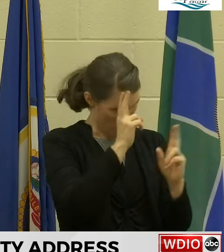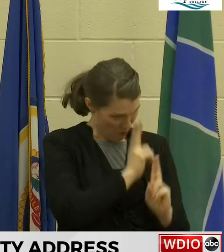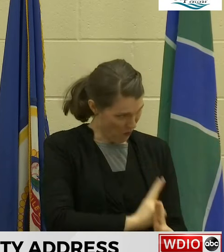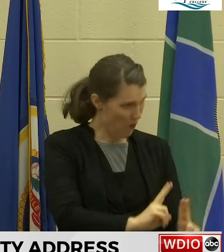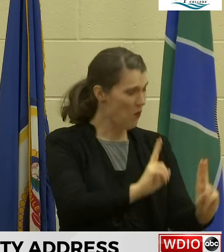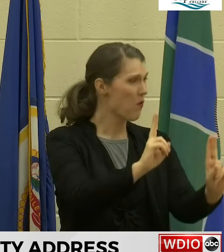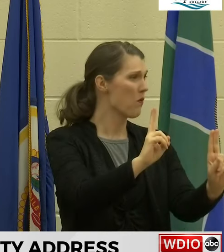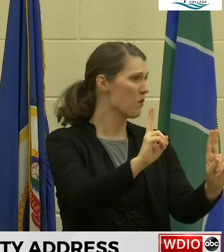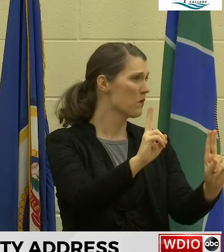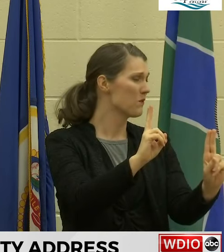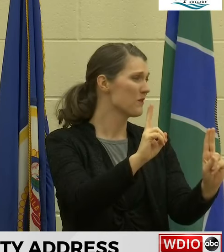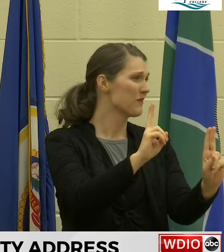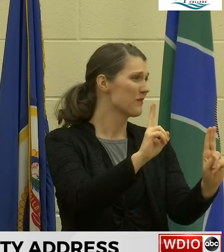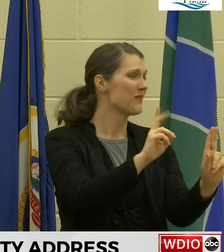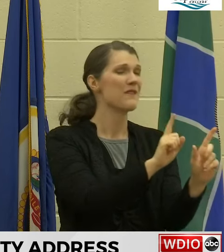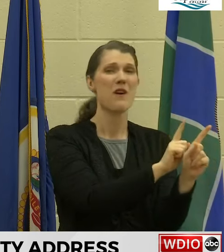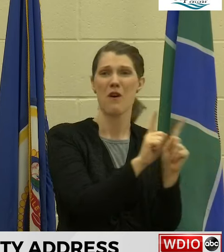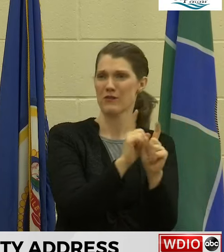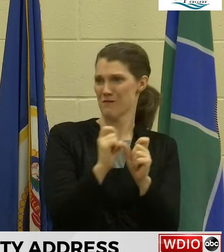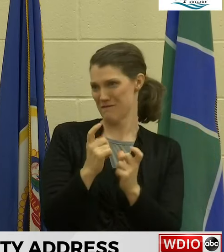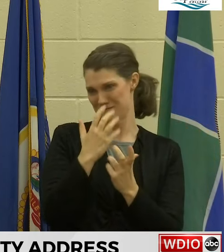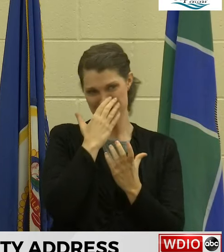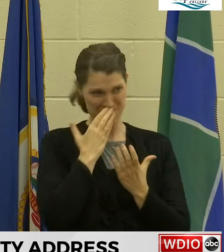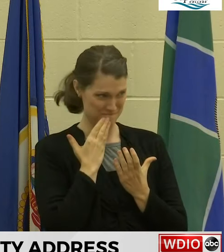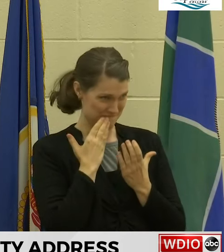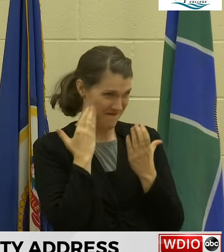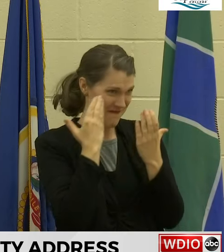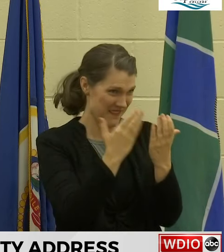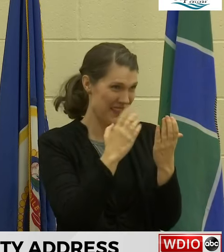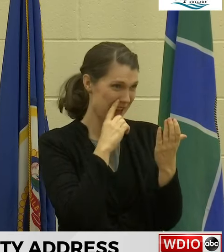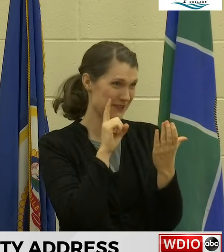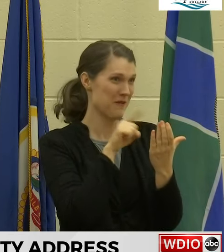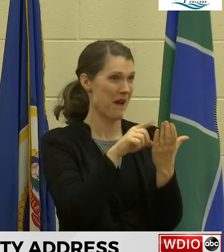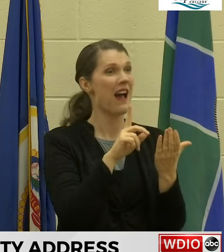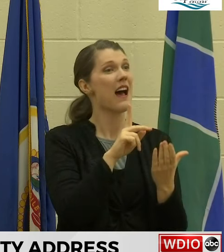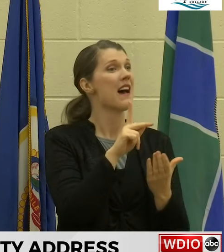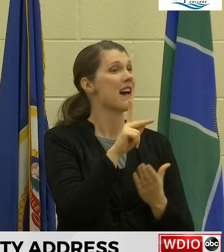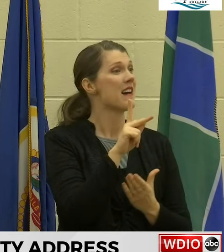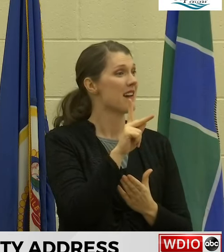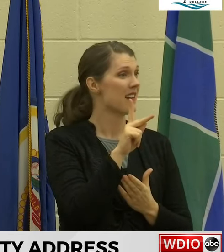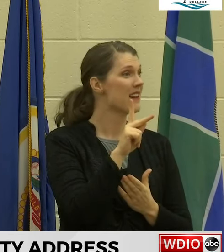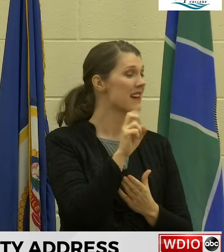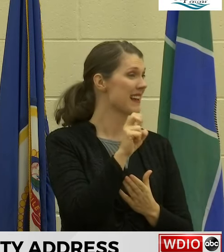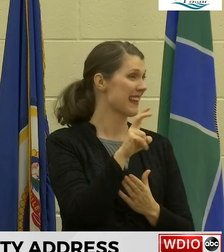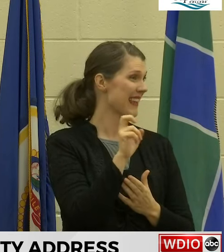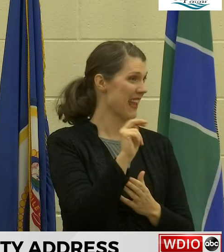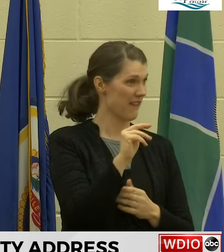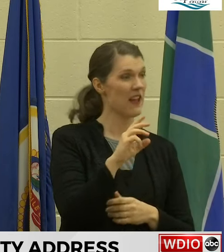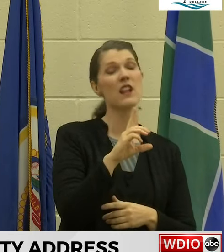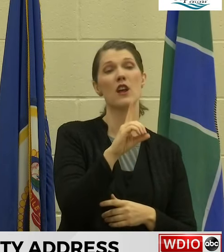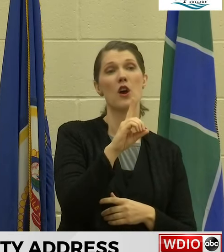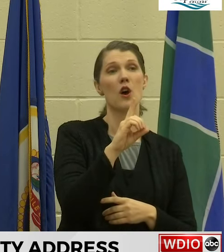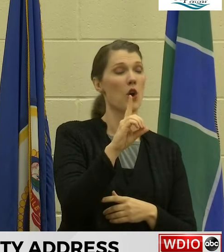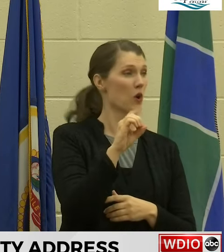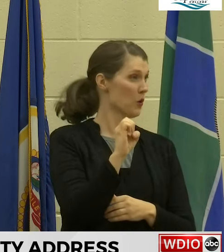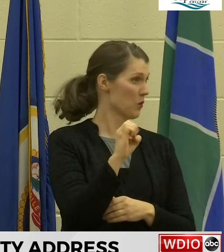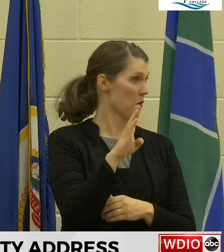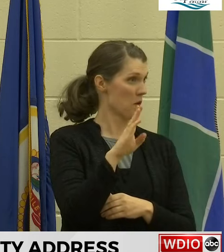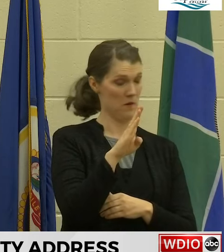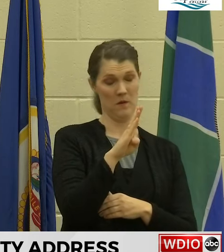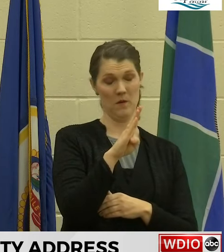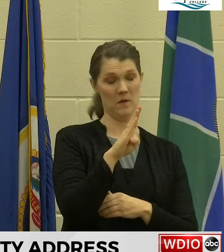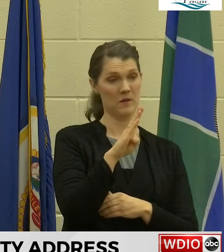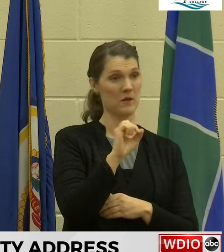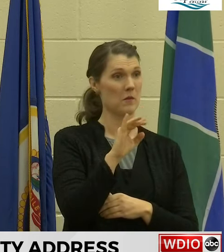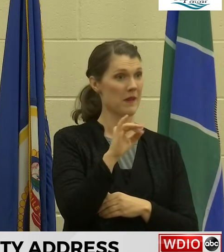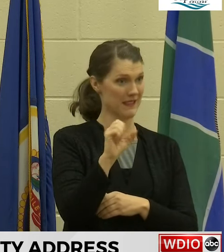I also wish to extend my warmest regards and thanks to Kevin Dupuy, Fond du Lac Chairman, for being with us